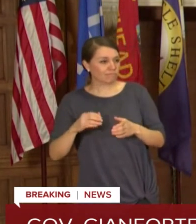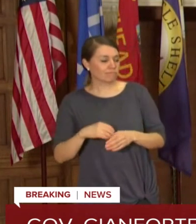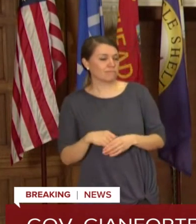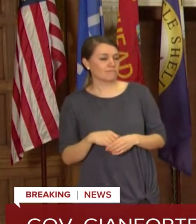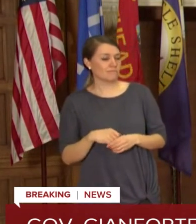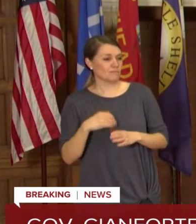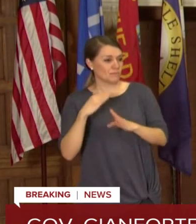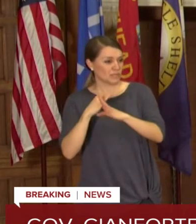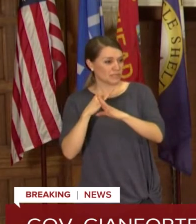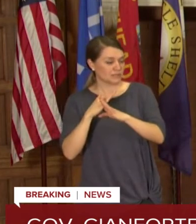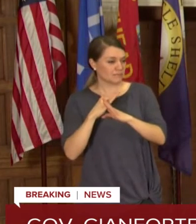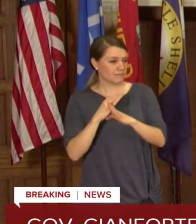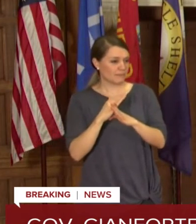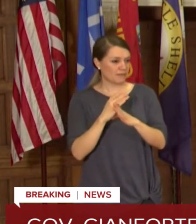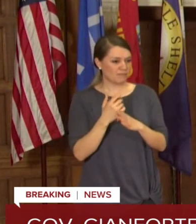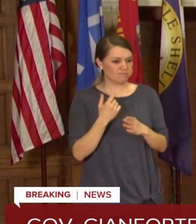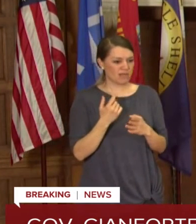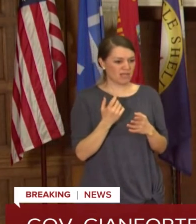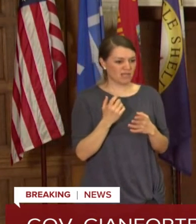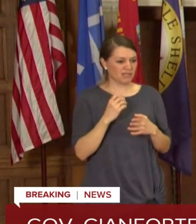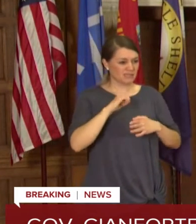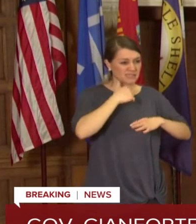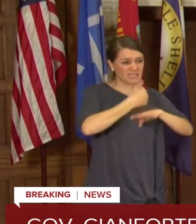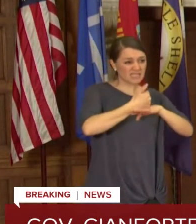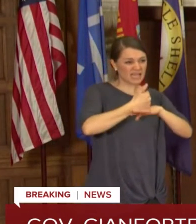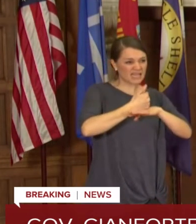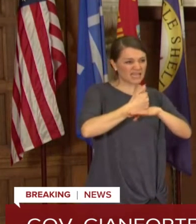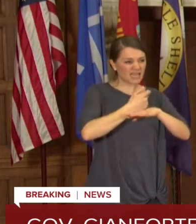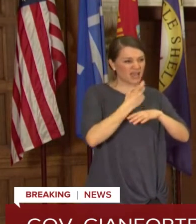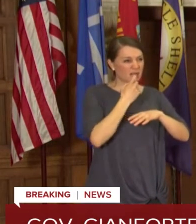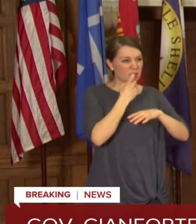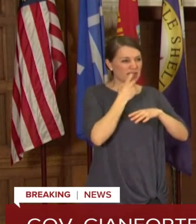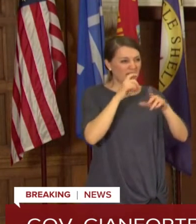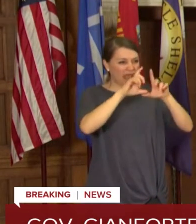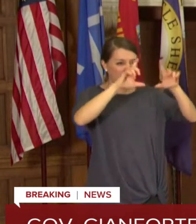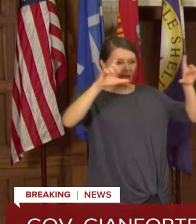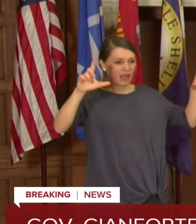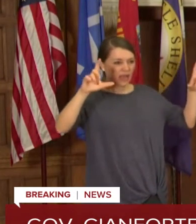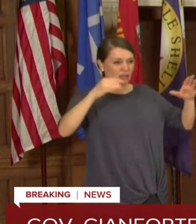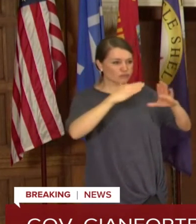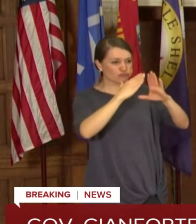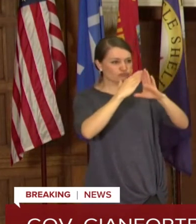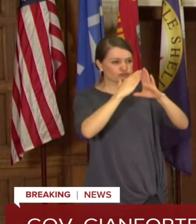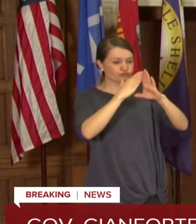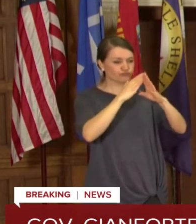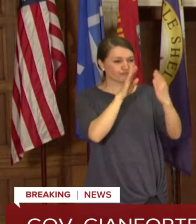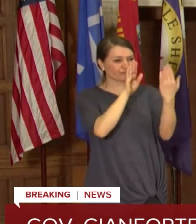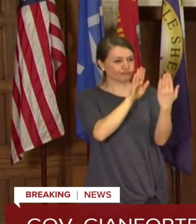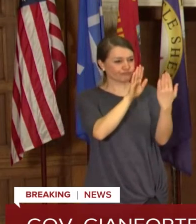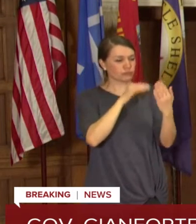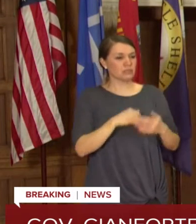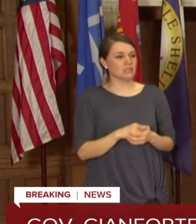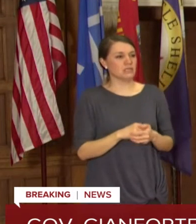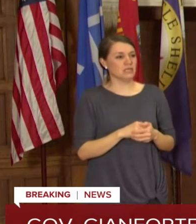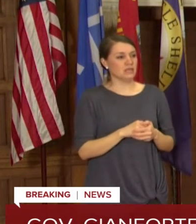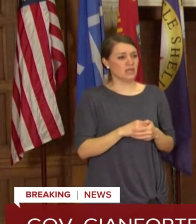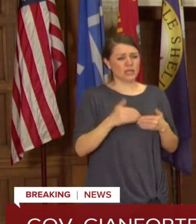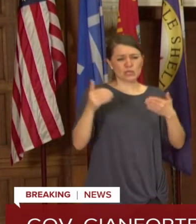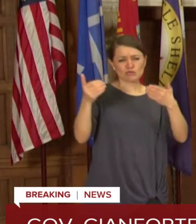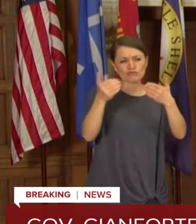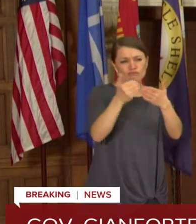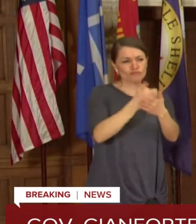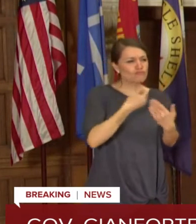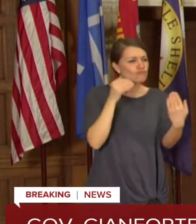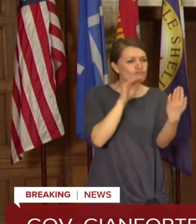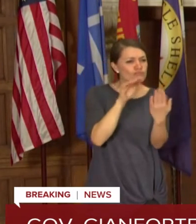plexiglass protective equipment in their offices and in their businesses, coming up with novel approaches